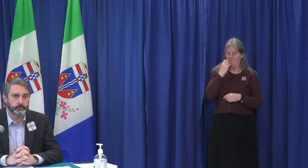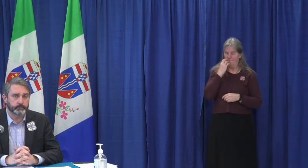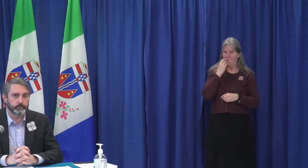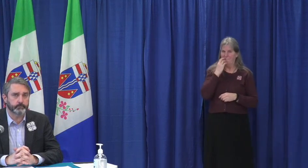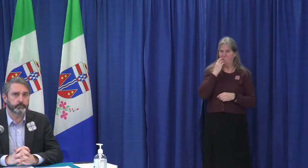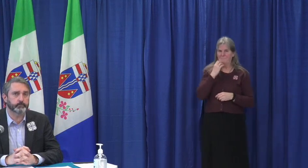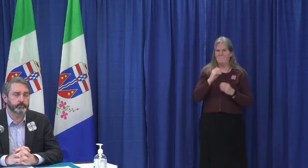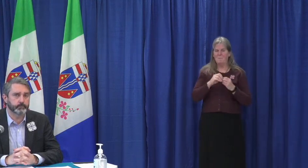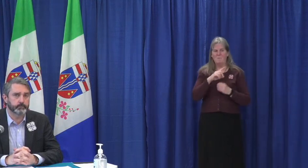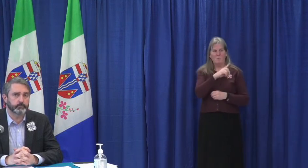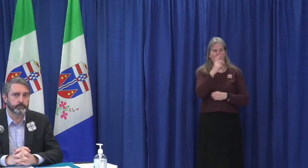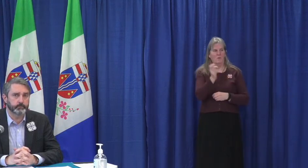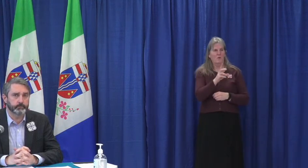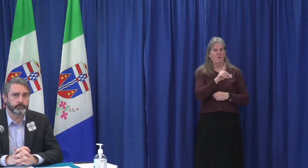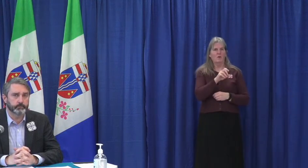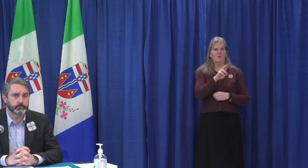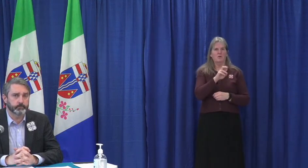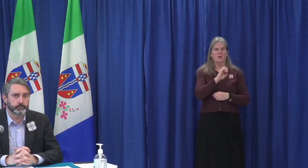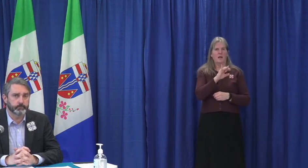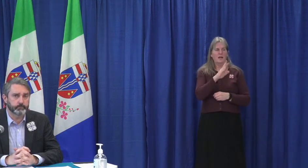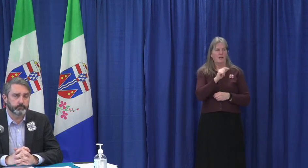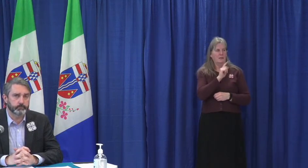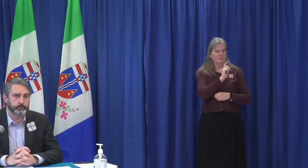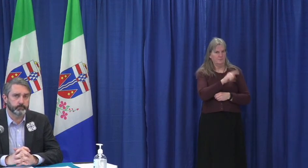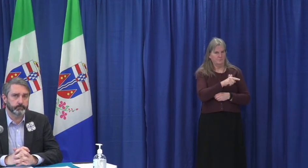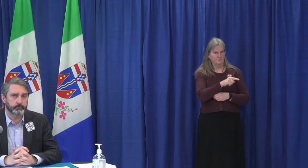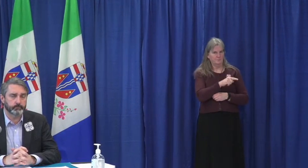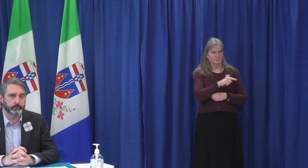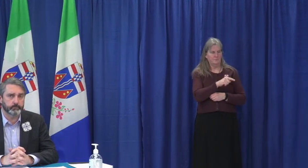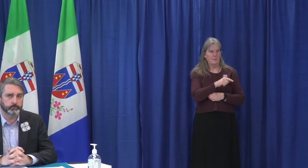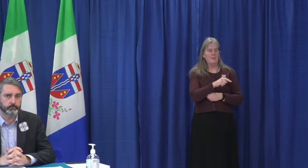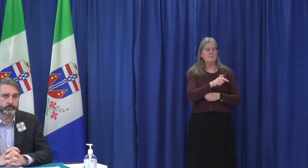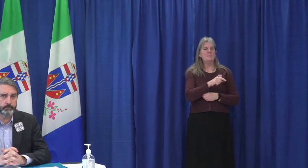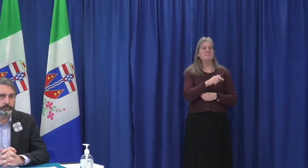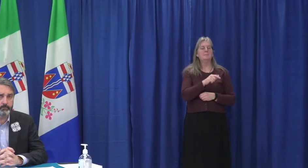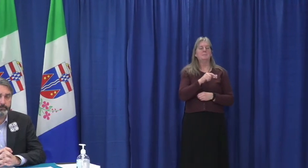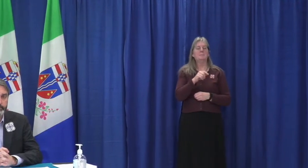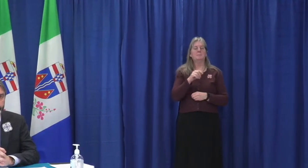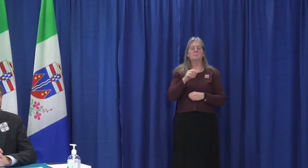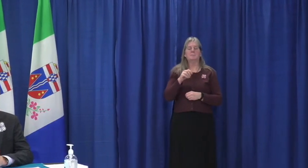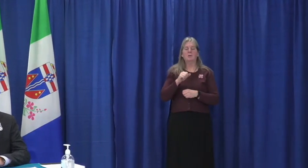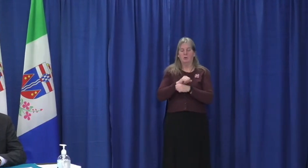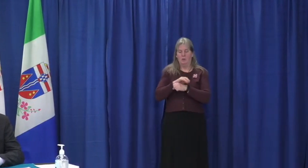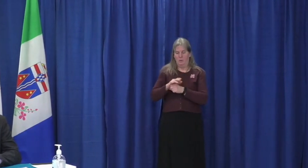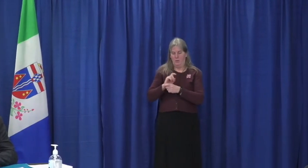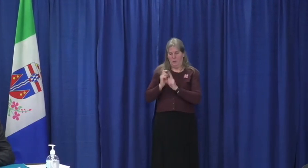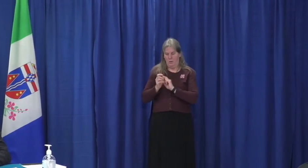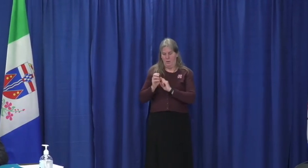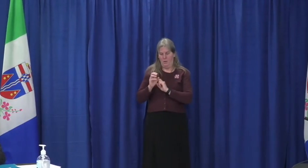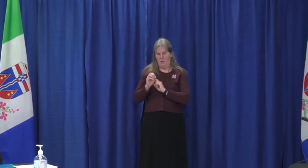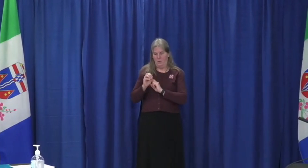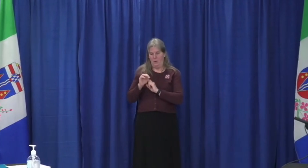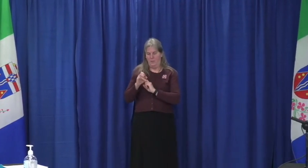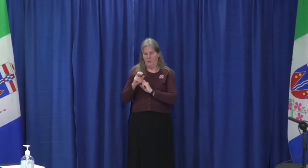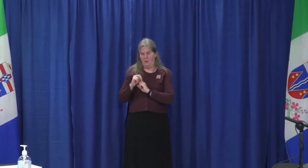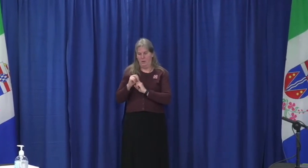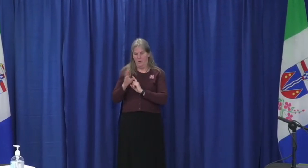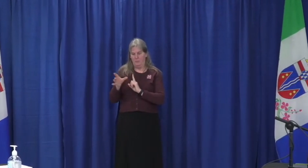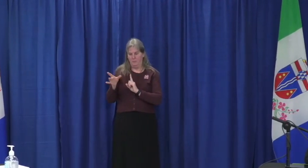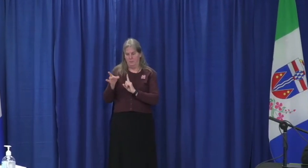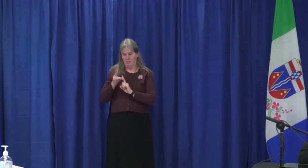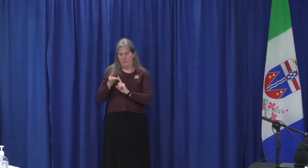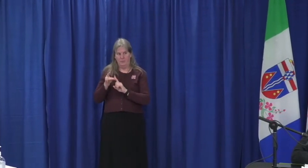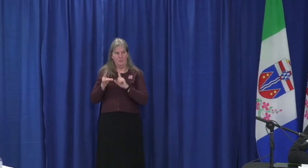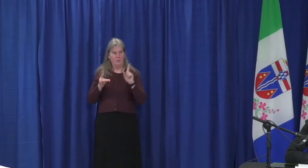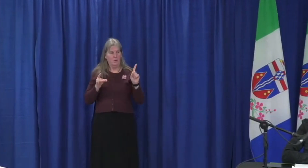probably more for Dr. Elliott. Once we start getting more Omicron cases, are those going to be sort of separated out in the case counts